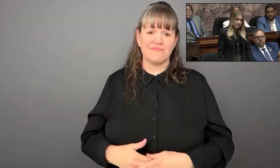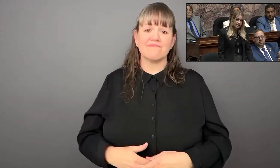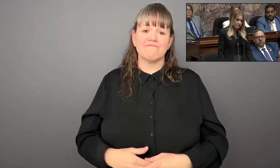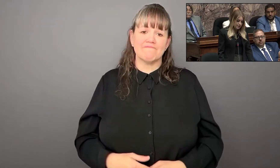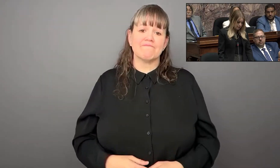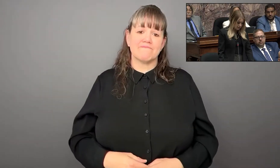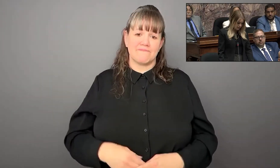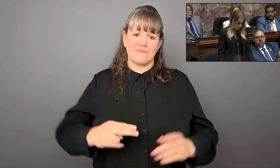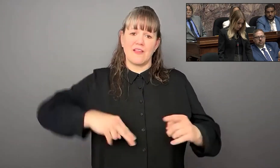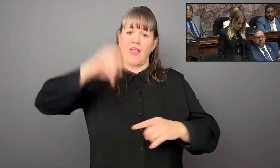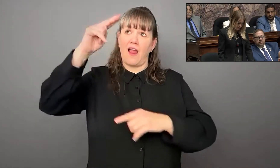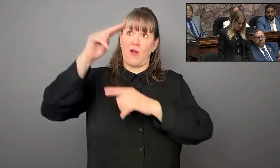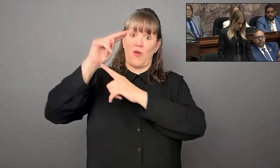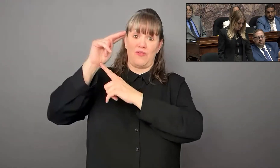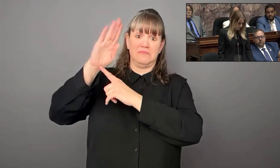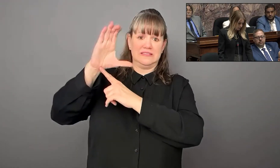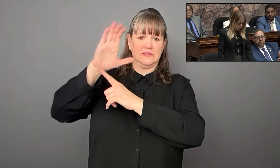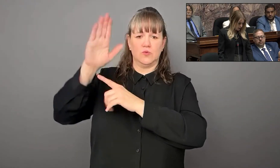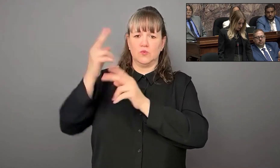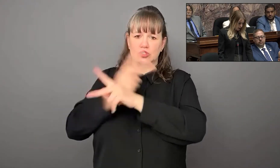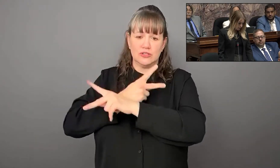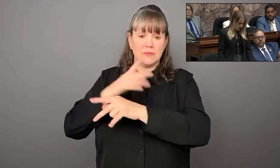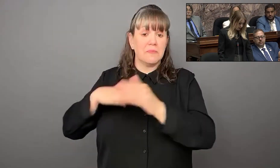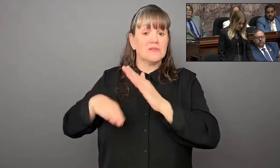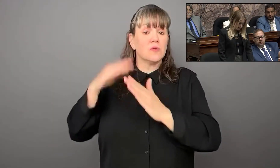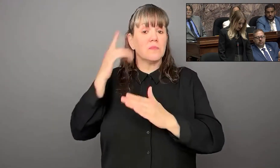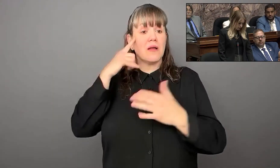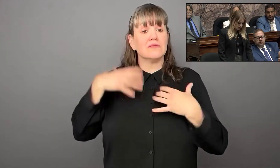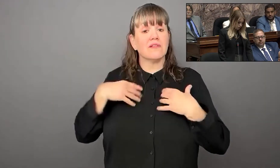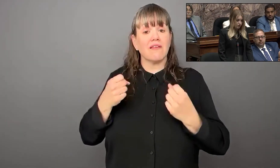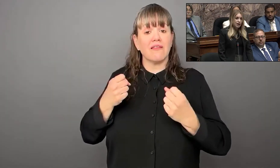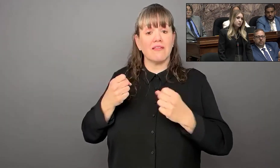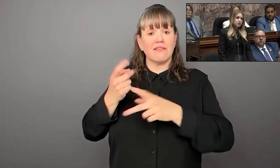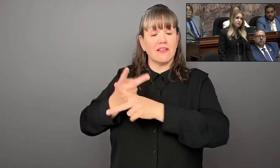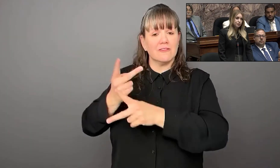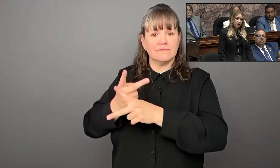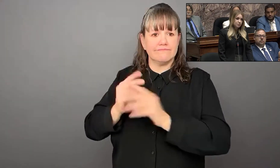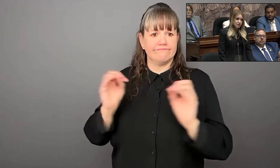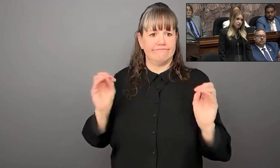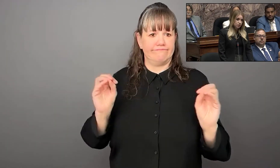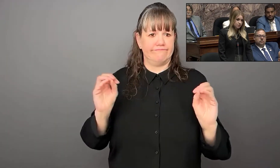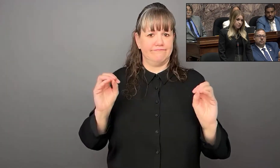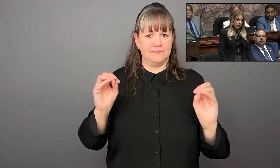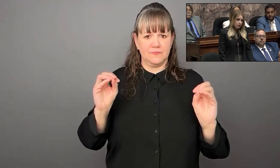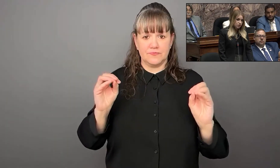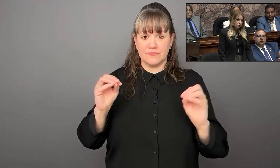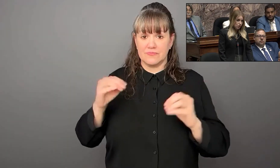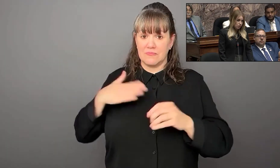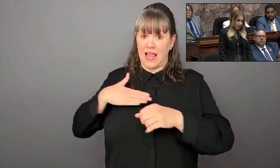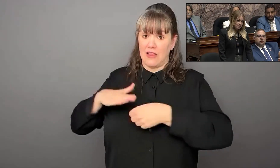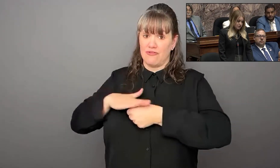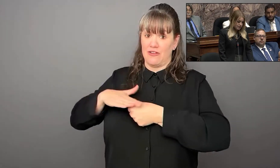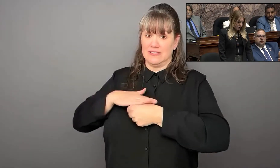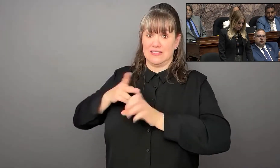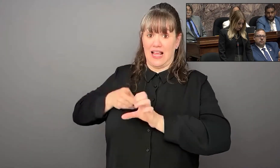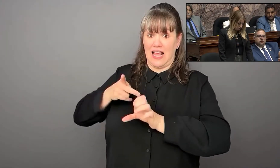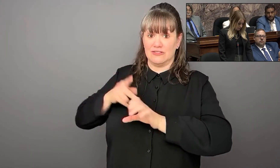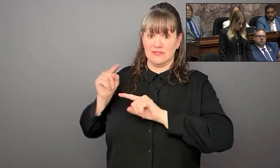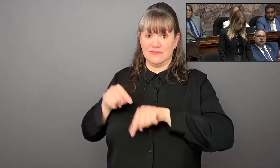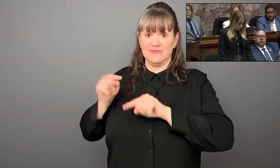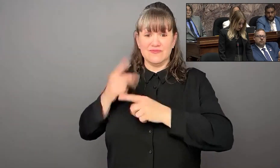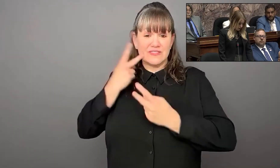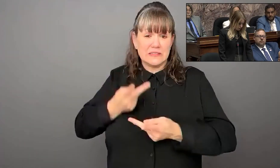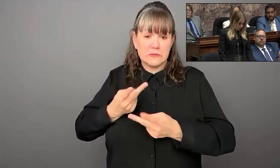simply doesn't exist in Northern BC. In my riding, a psychiatrist only comes a few times a year, and it's a long wait to see a